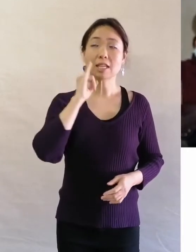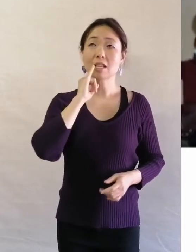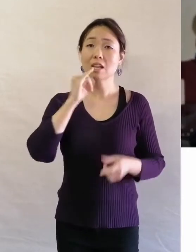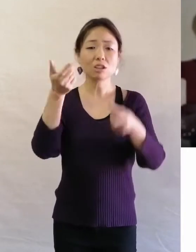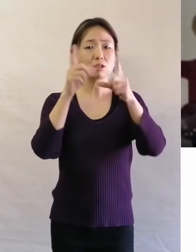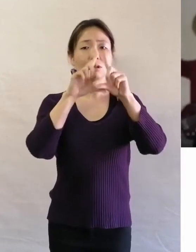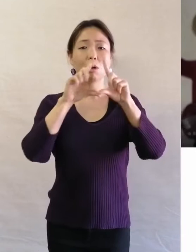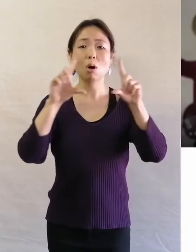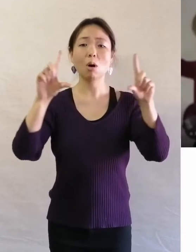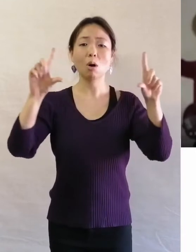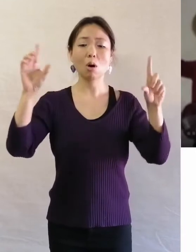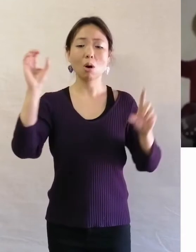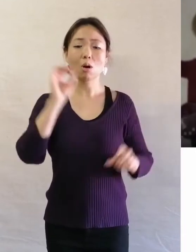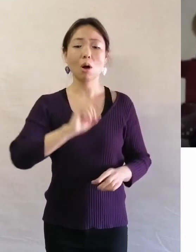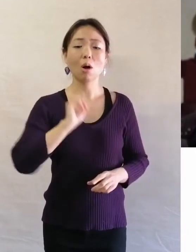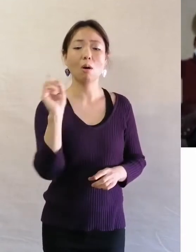for he is Lord.